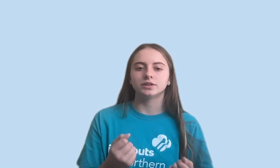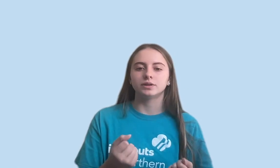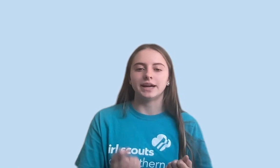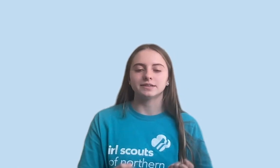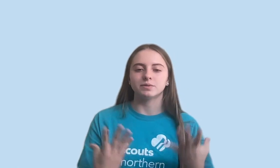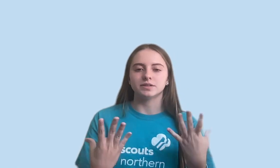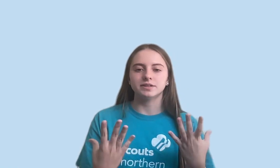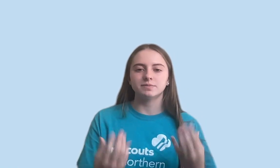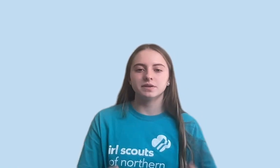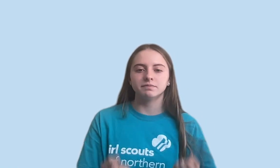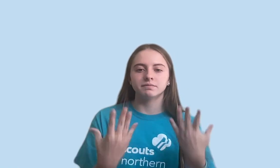also lastly, what does this mean?